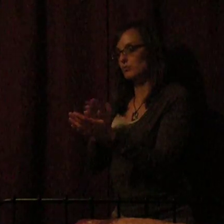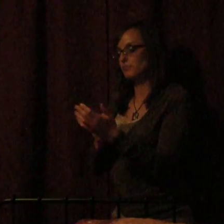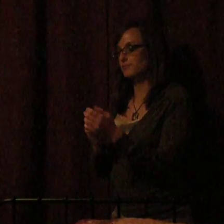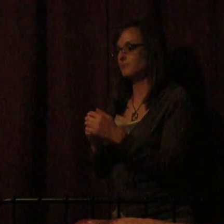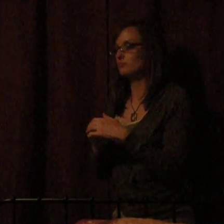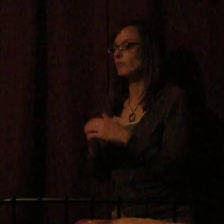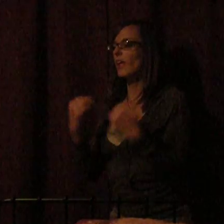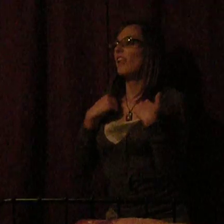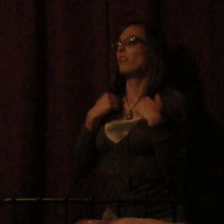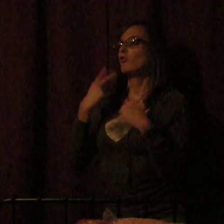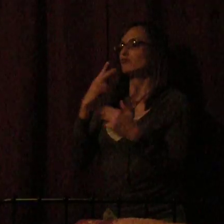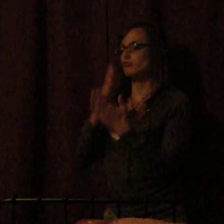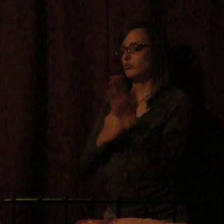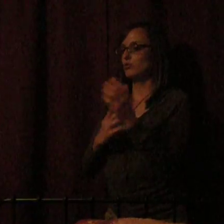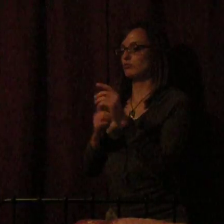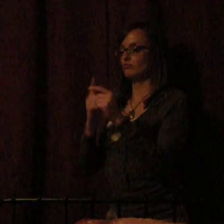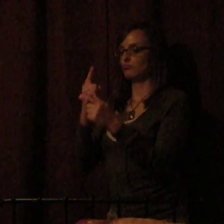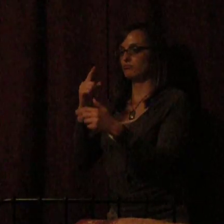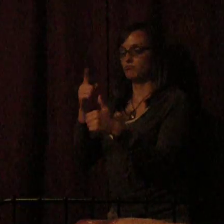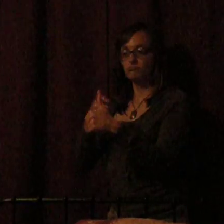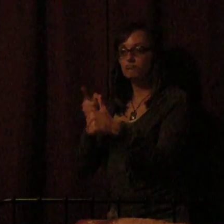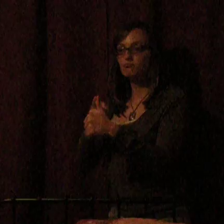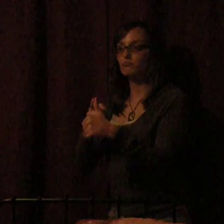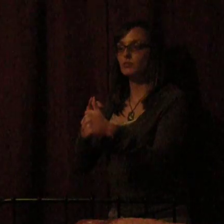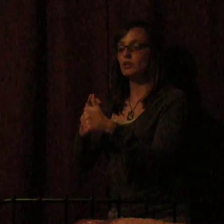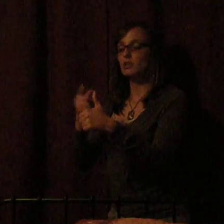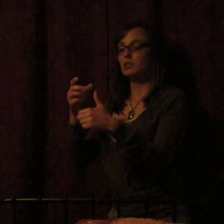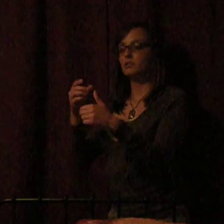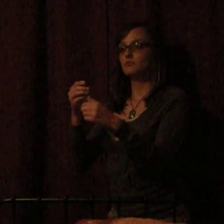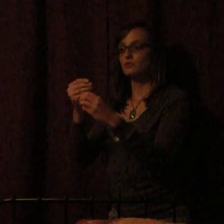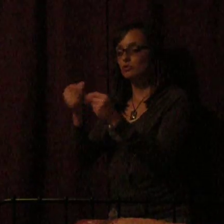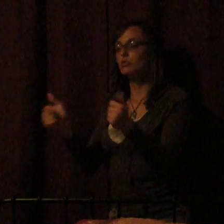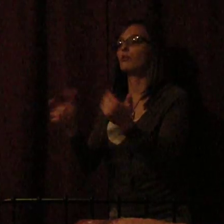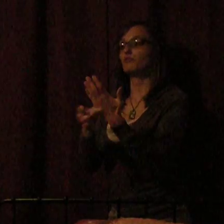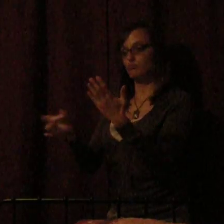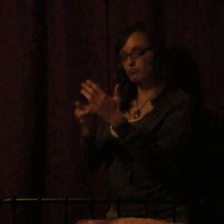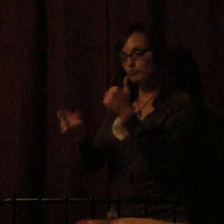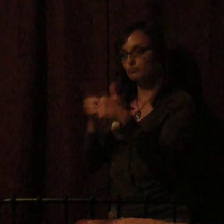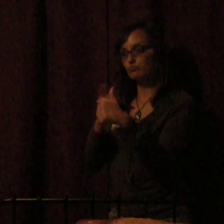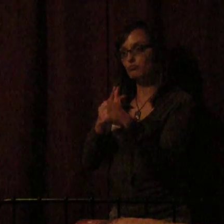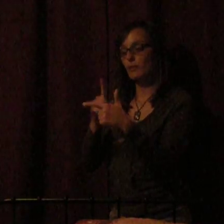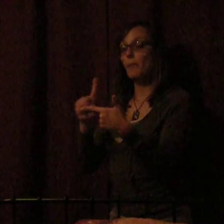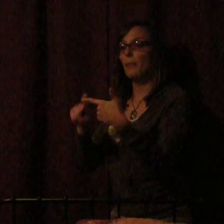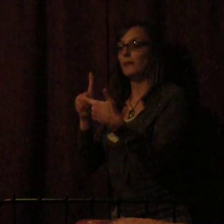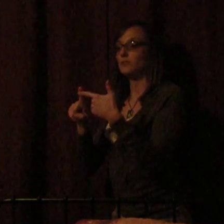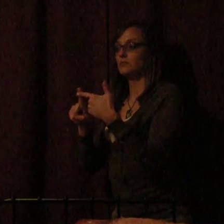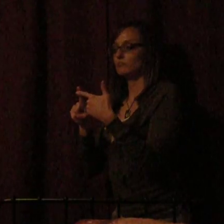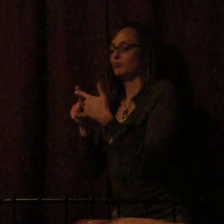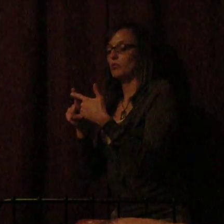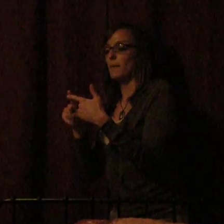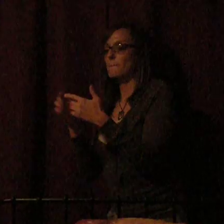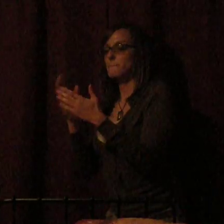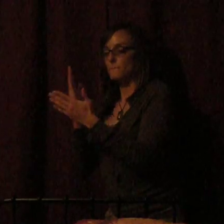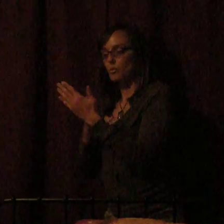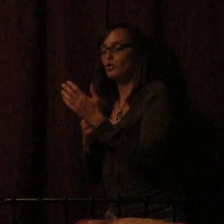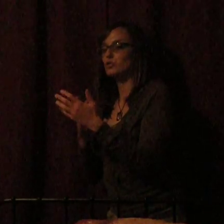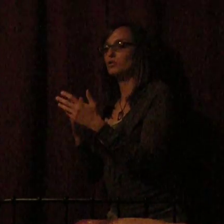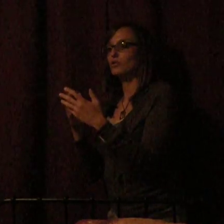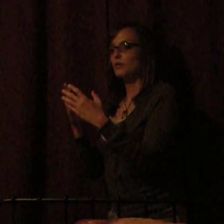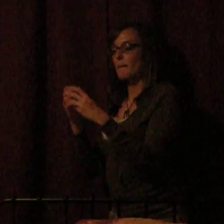the one which dissolves oily substances. But we chemically modified the ionic part, which makes the compound